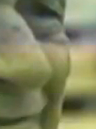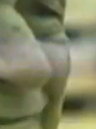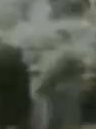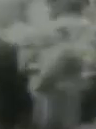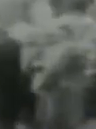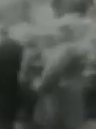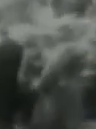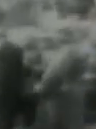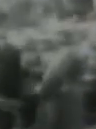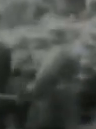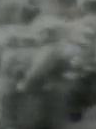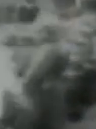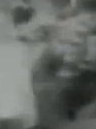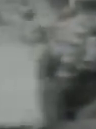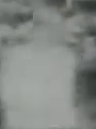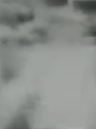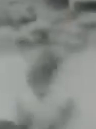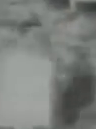changed.